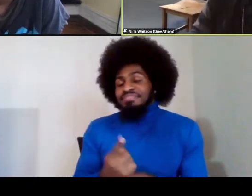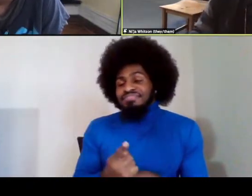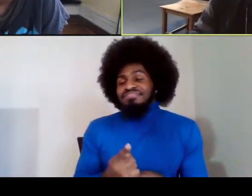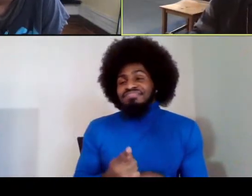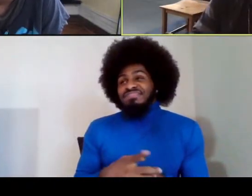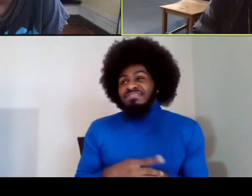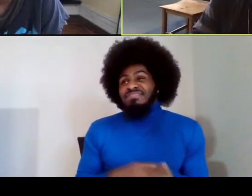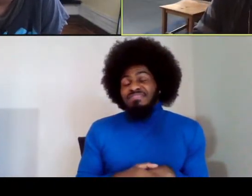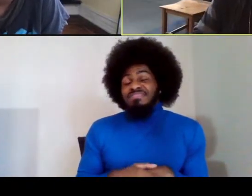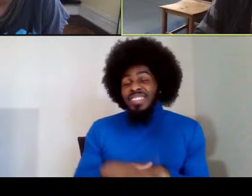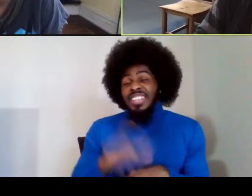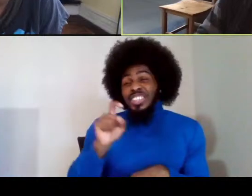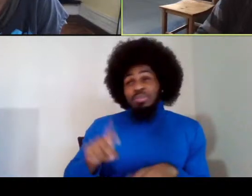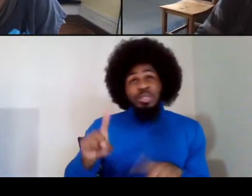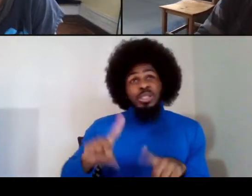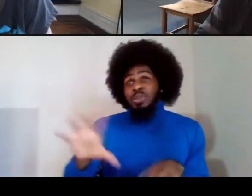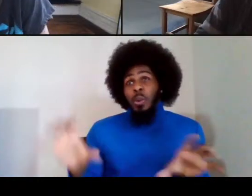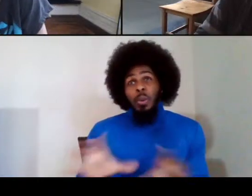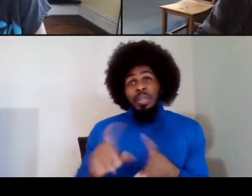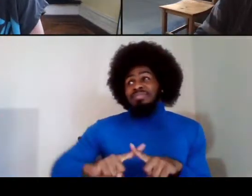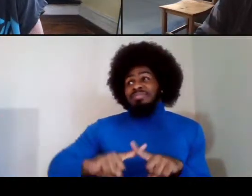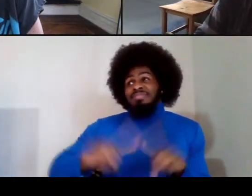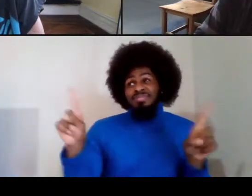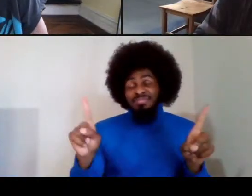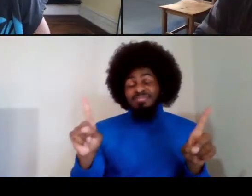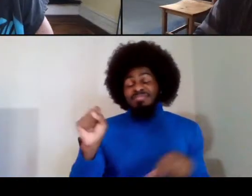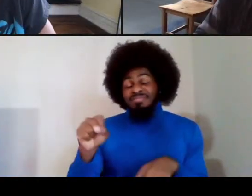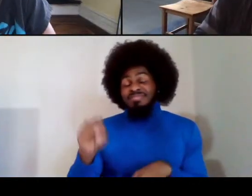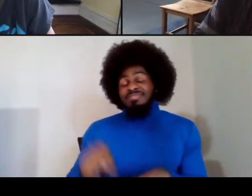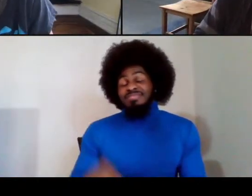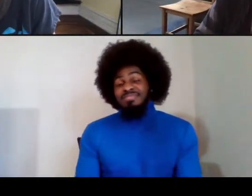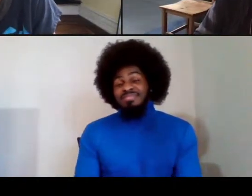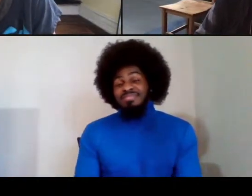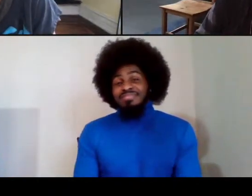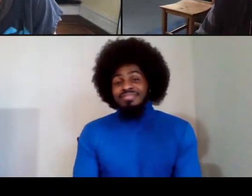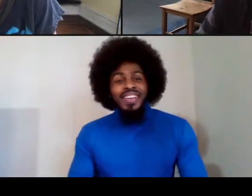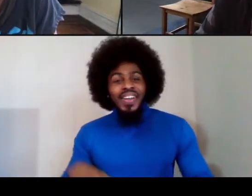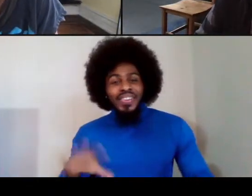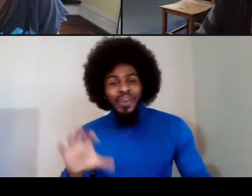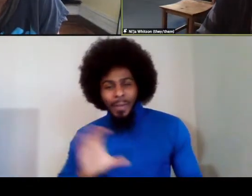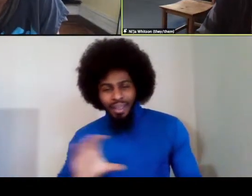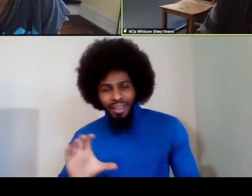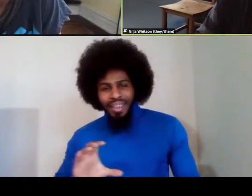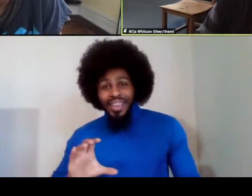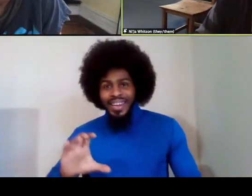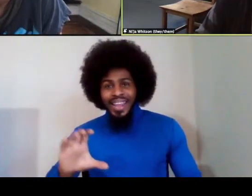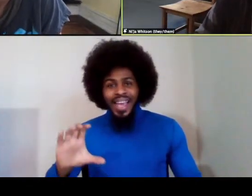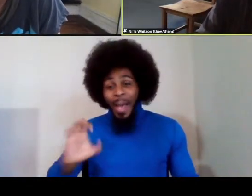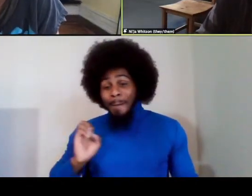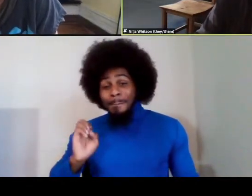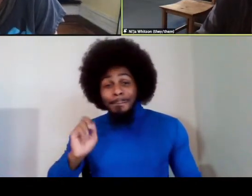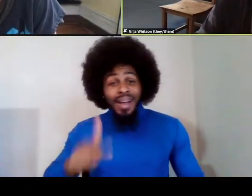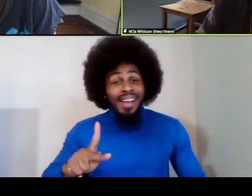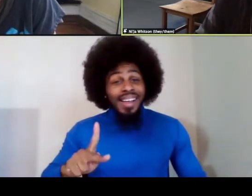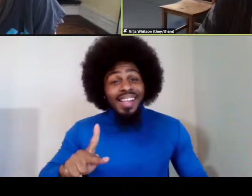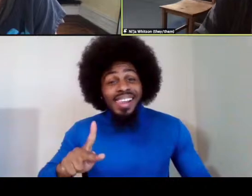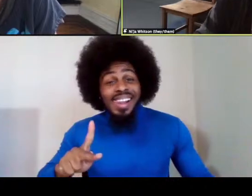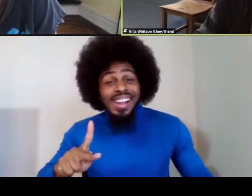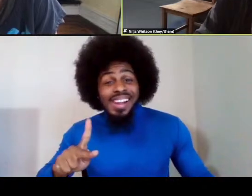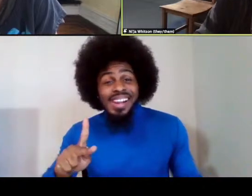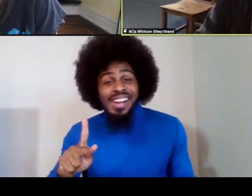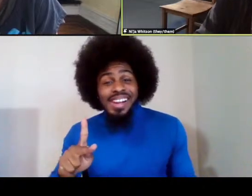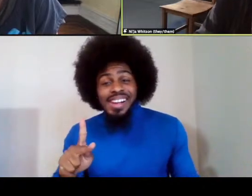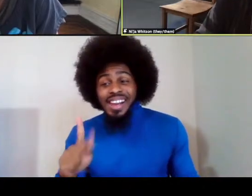Exactly. I'm back and I'm interrupting. You right on time. It's okay. Okay.